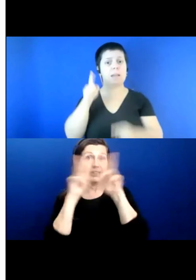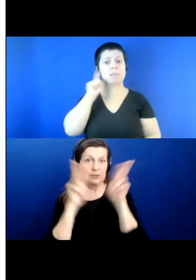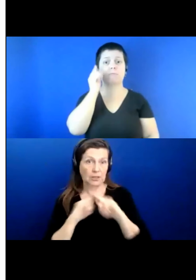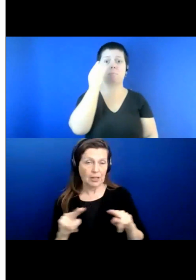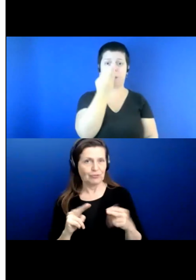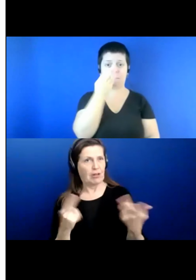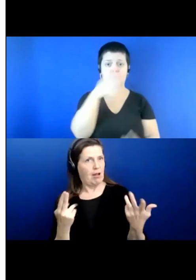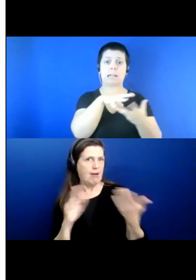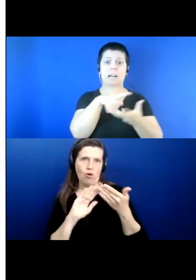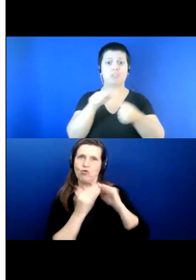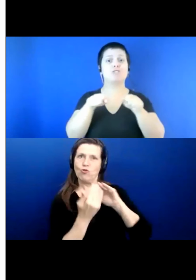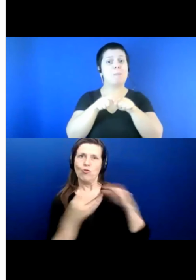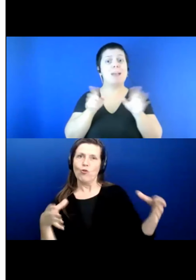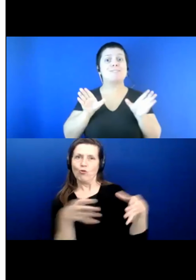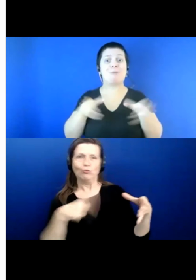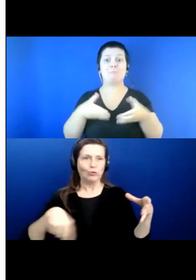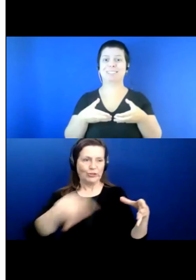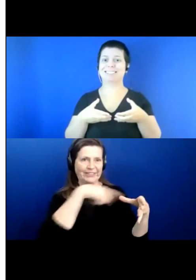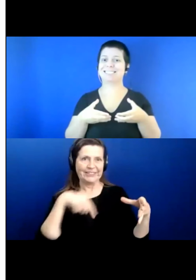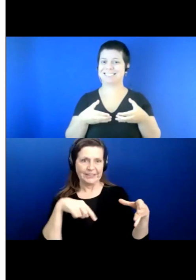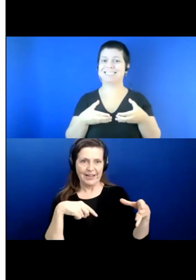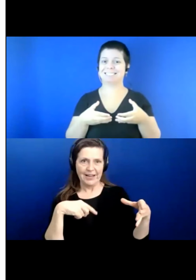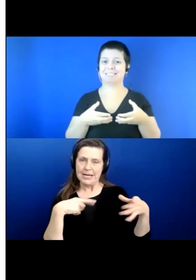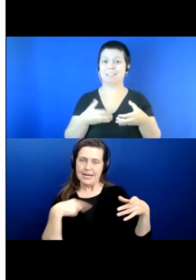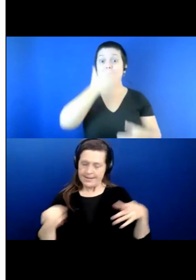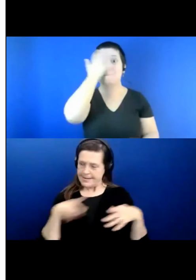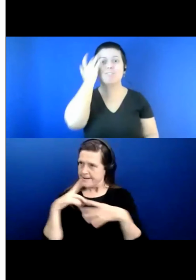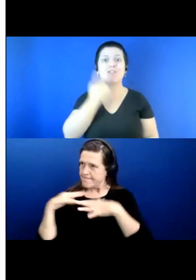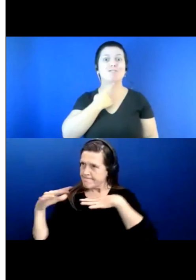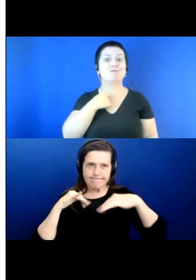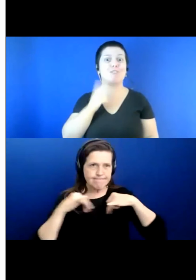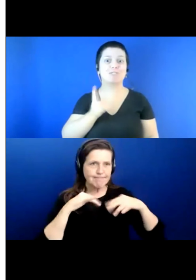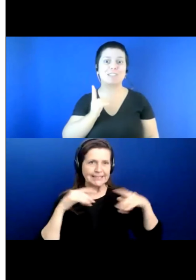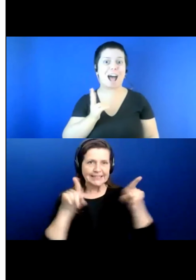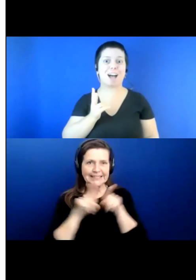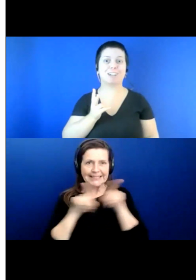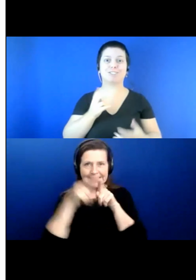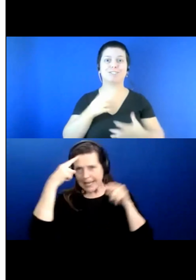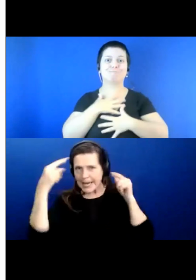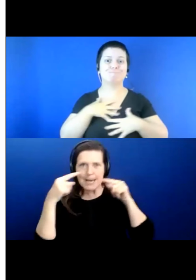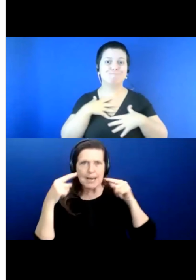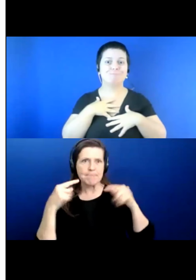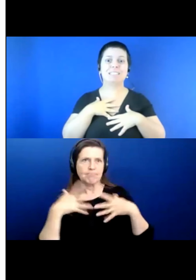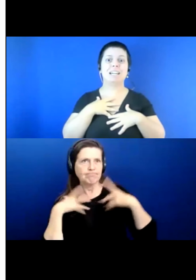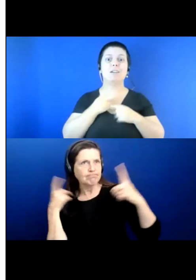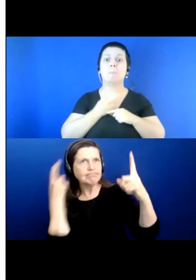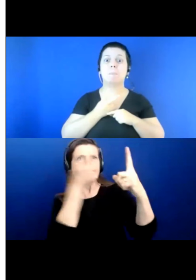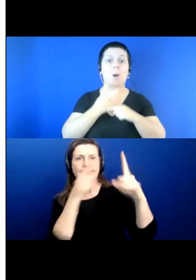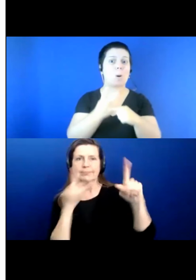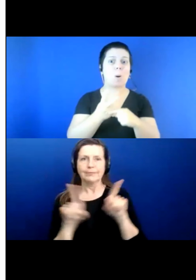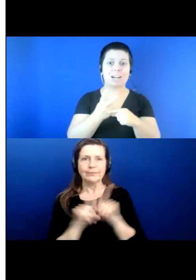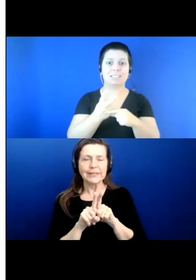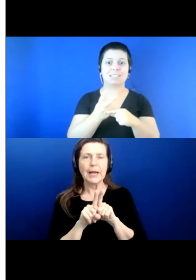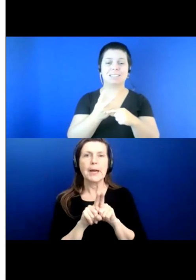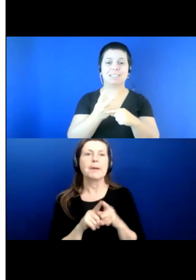community, people with the same ambition, motivation, and looking for colleagues in the field. Looking for colleagues